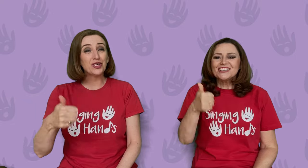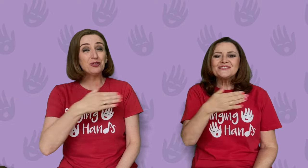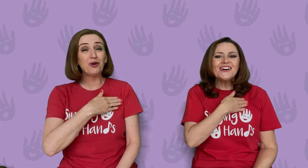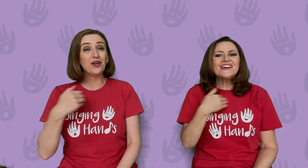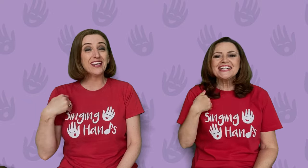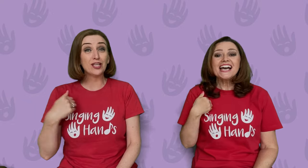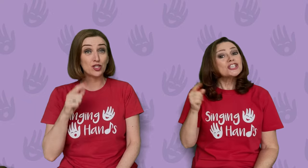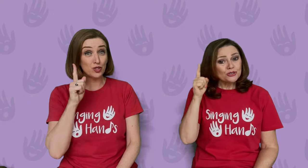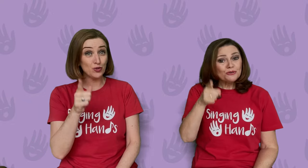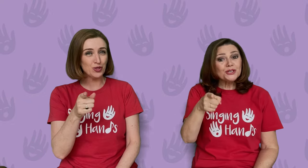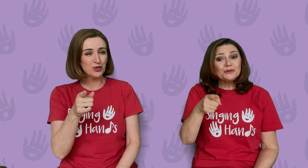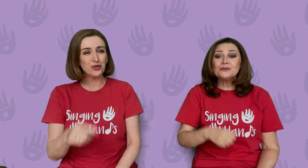good morning to you.